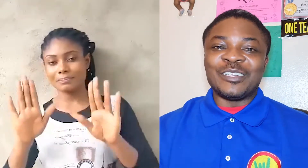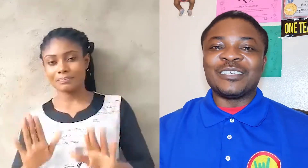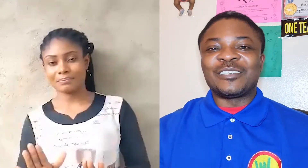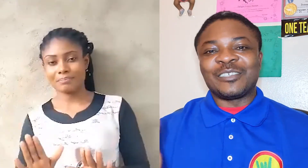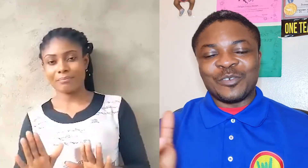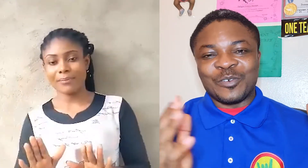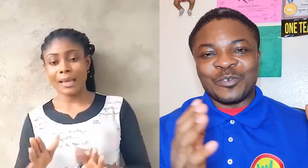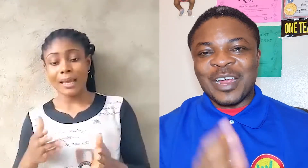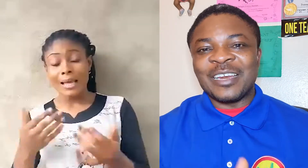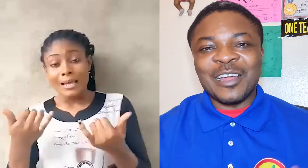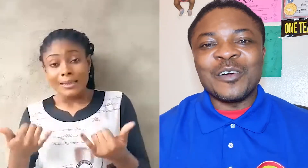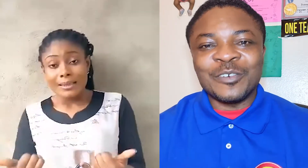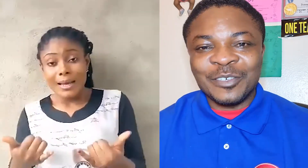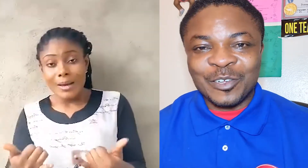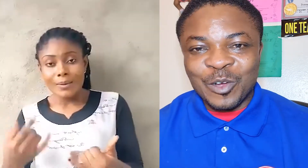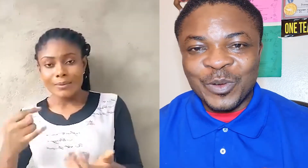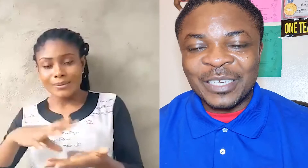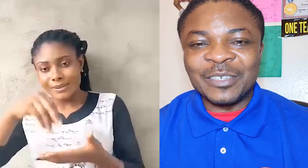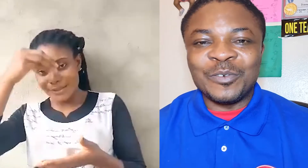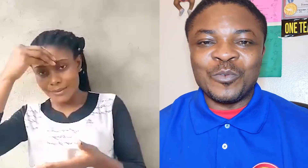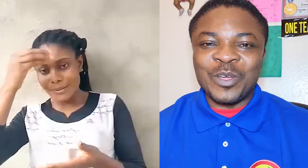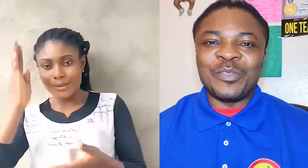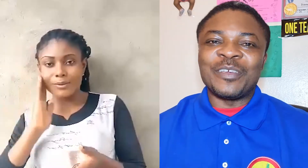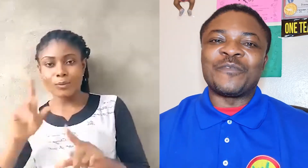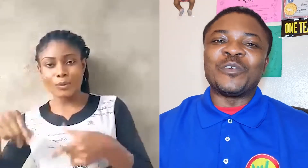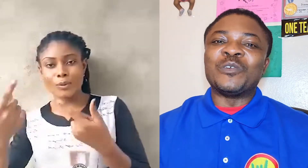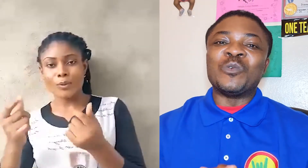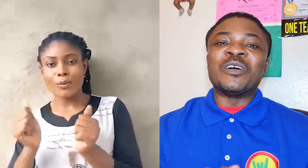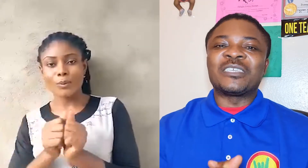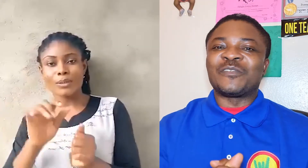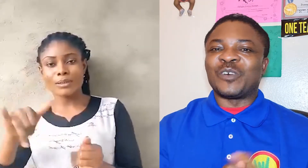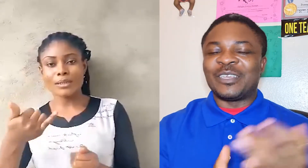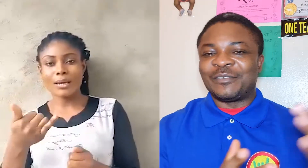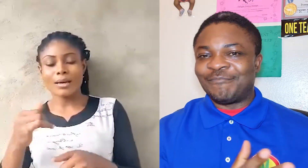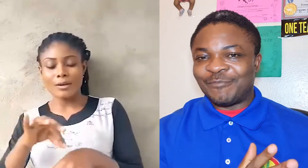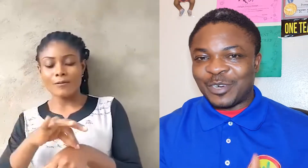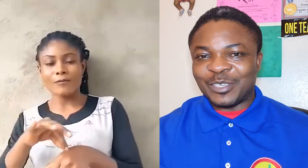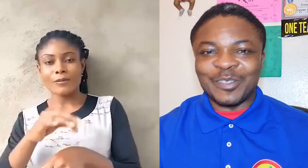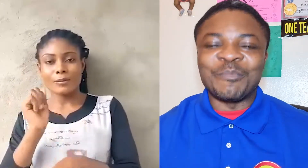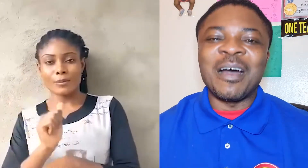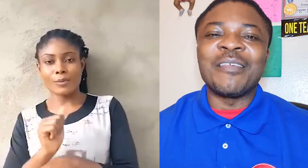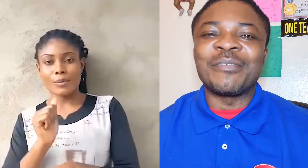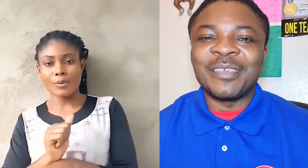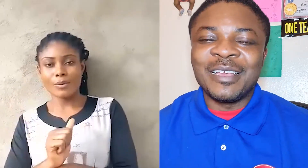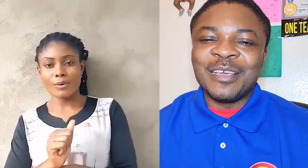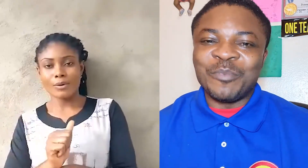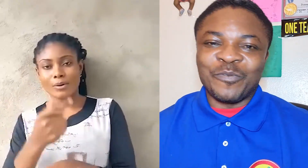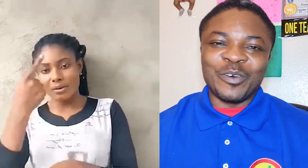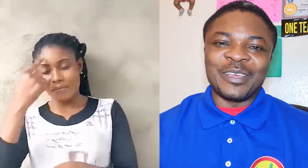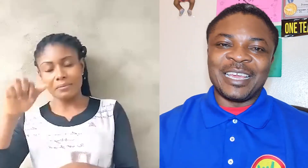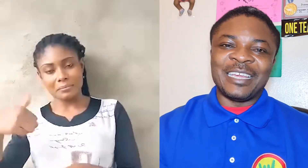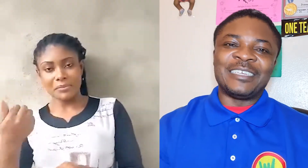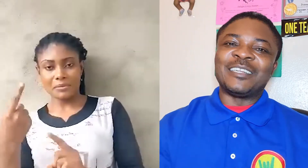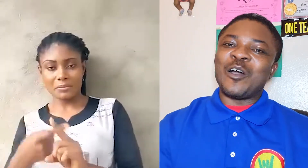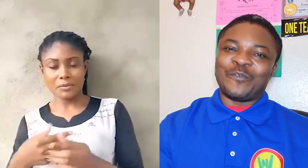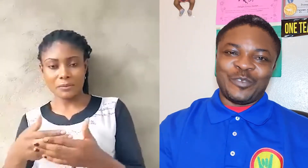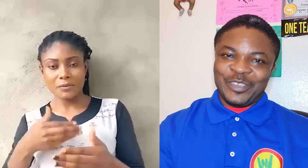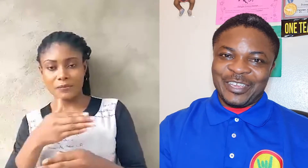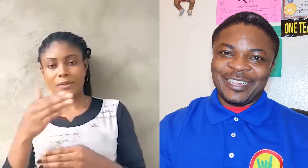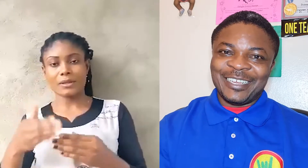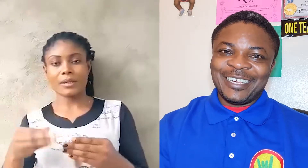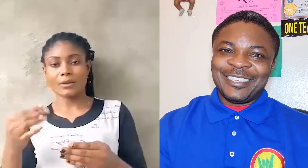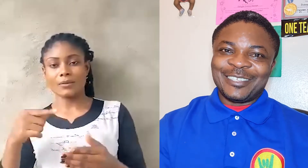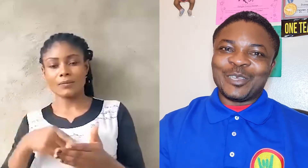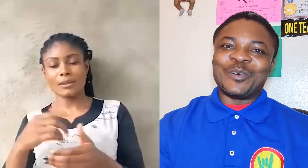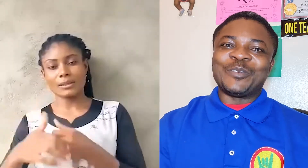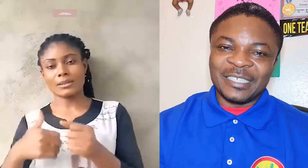the students are right now going with their field works for the rest of the month before the end of the